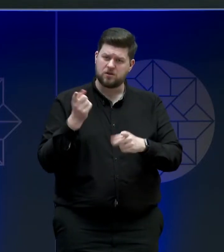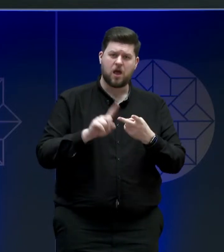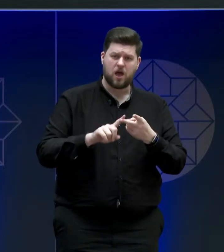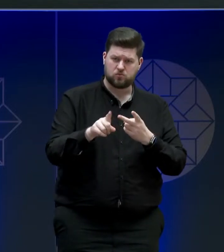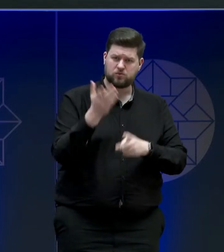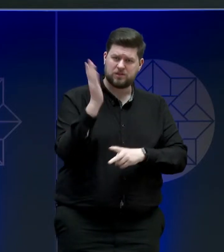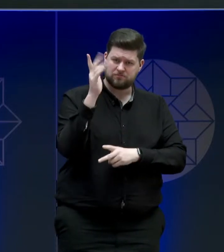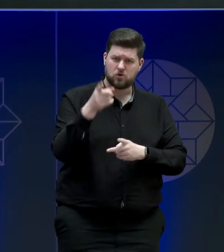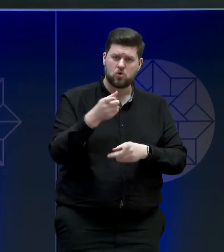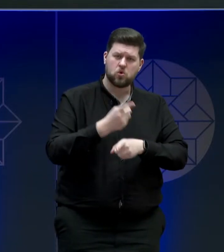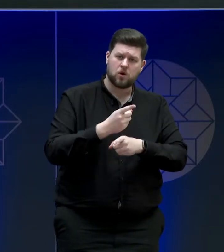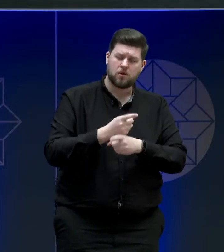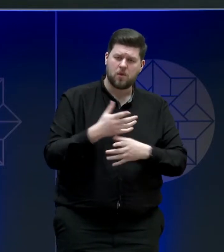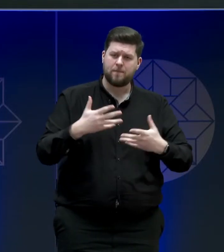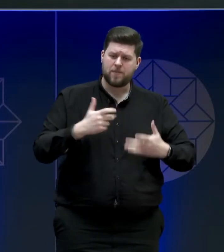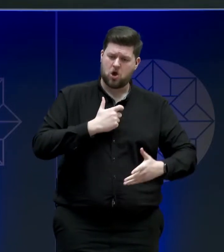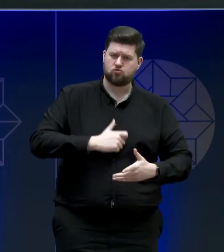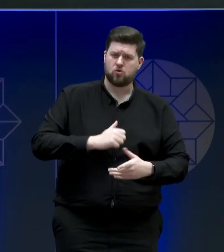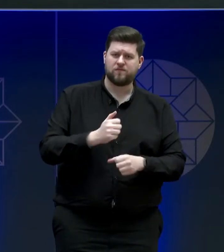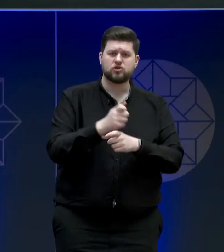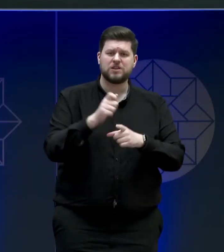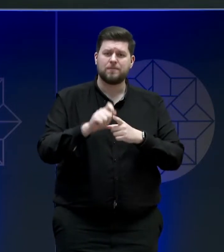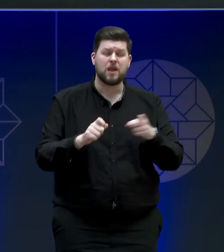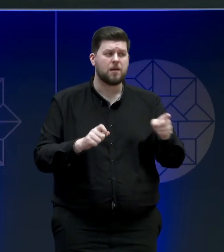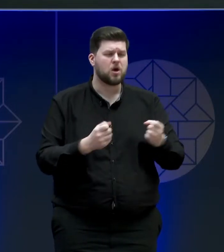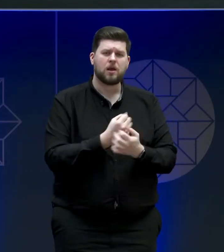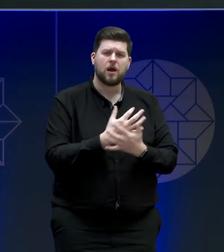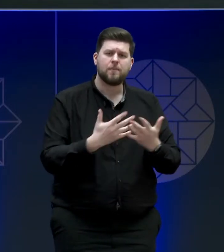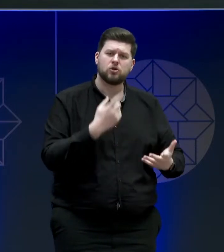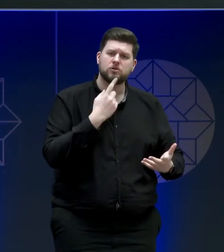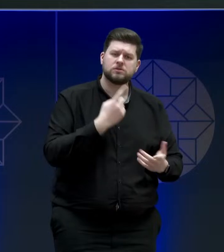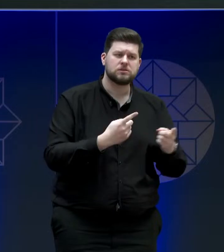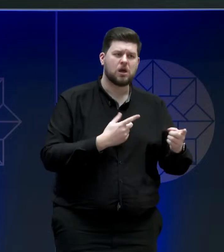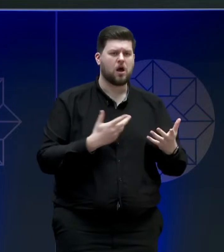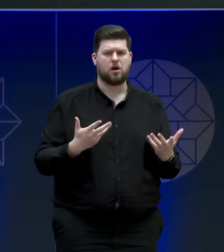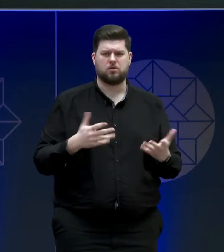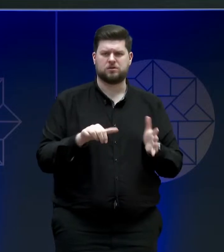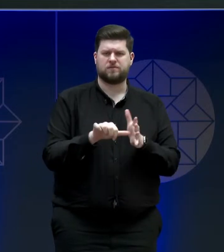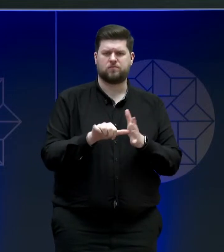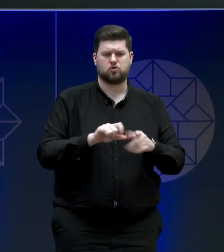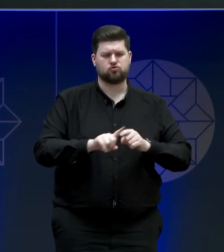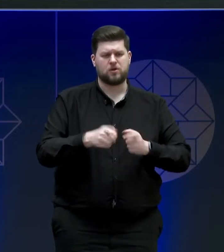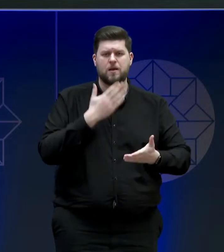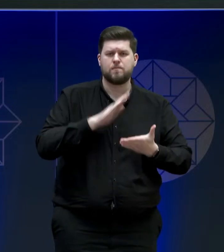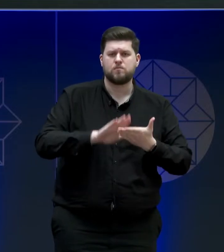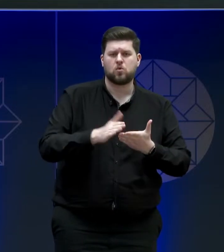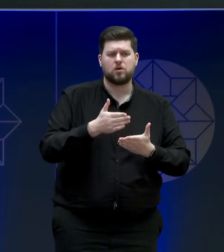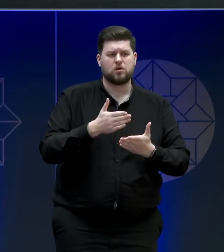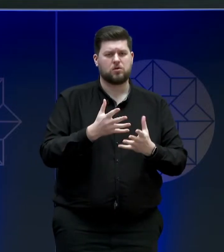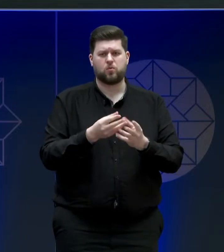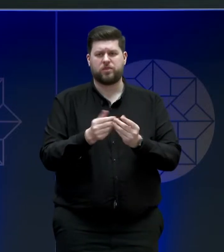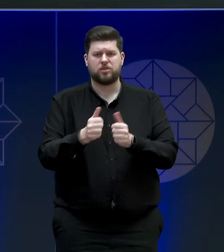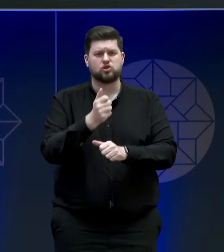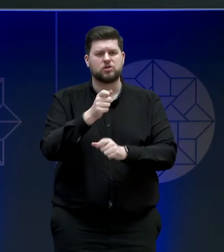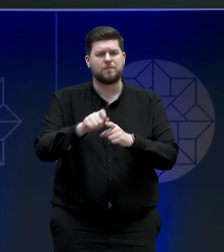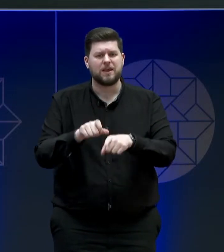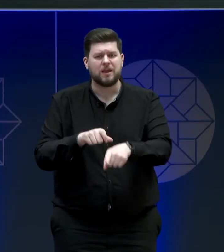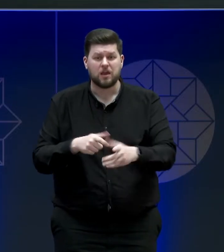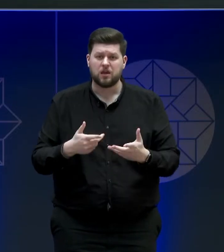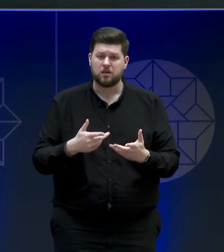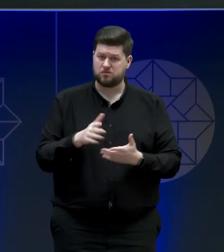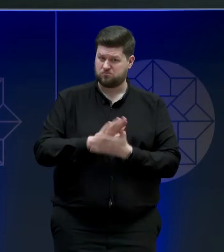role for GPs. The thing people constantly tell us is they find it difficult to get an appointment. Will your plan make that